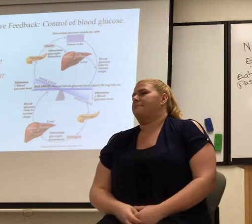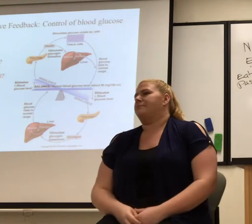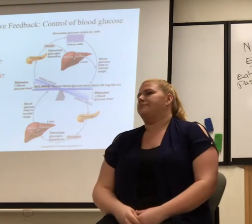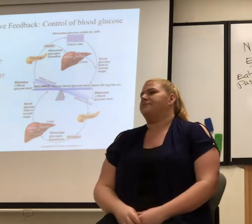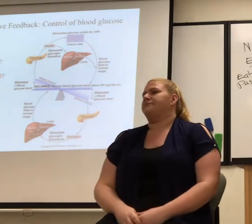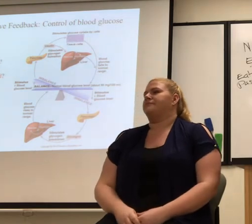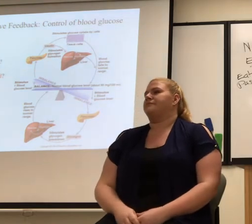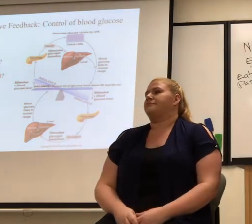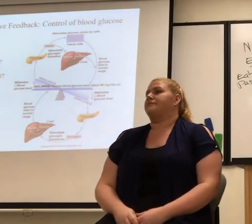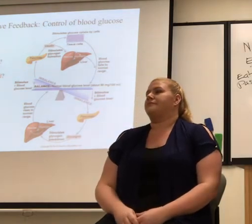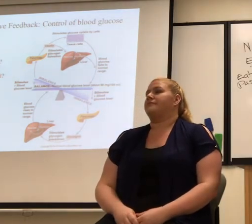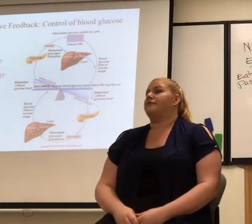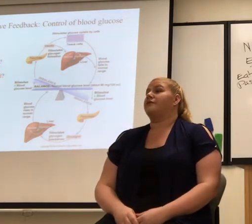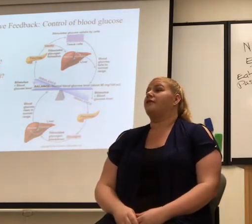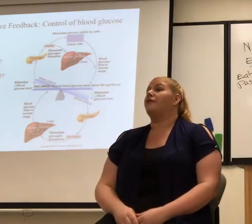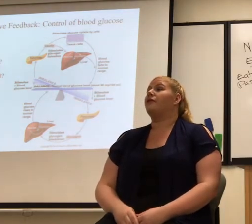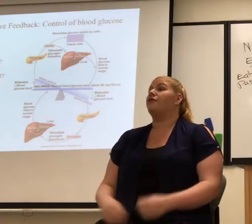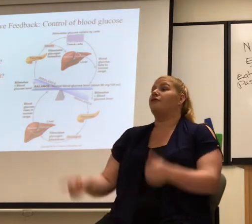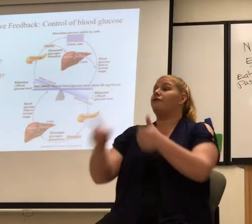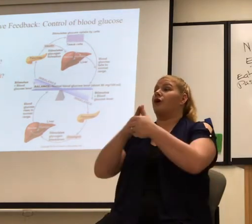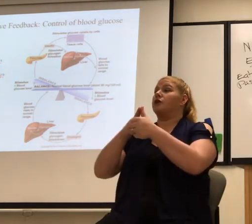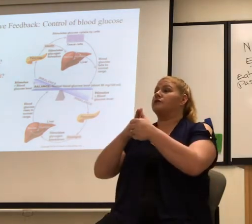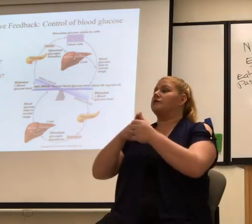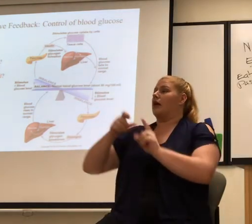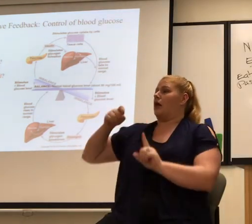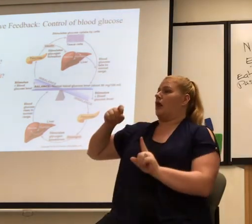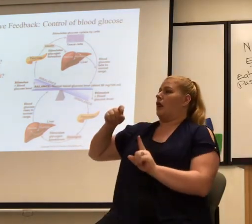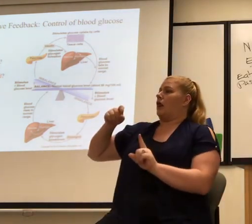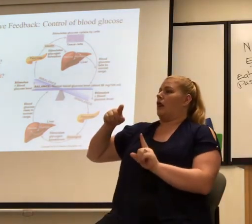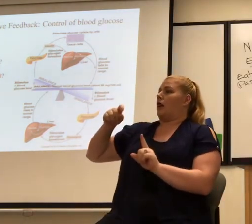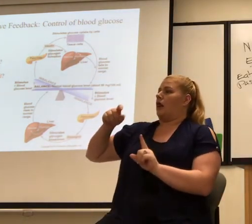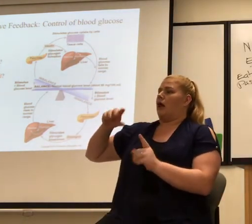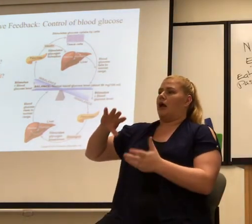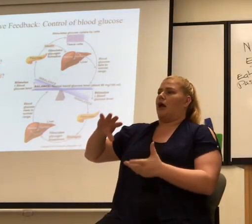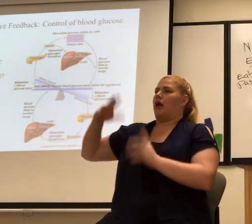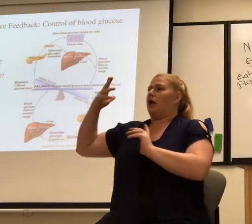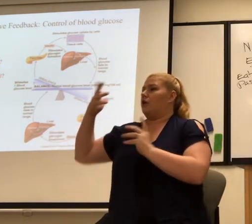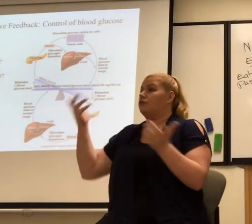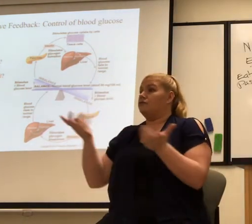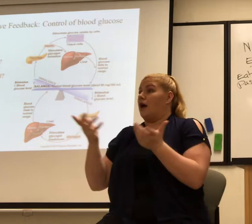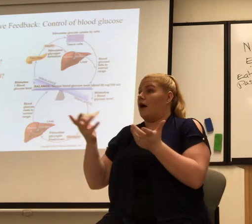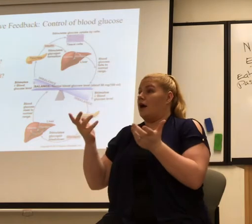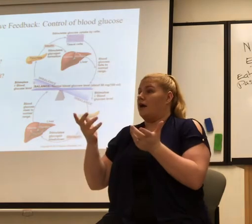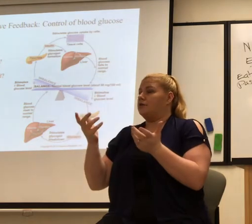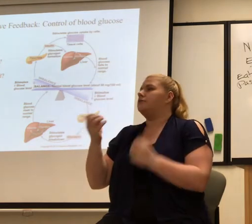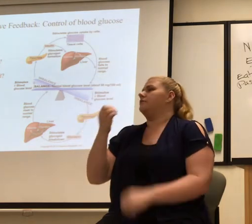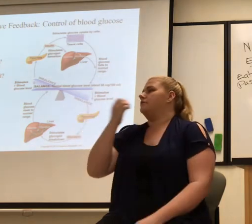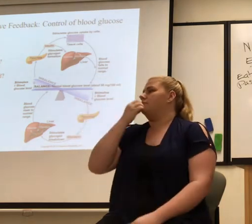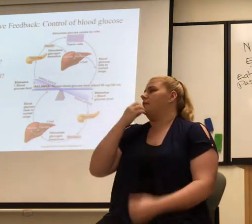So step number one. What's the disturbance and increase in blood glucose?